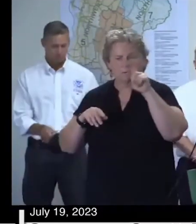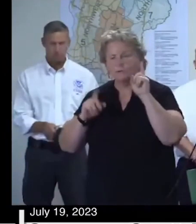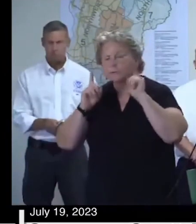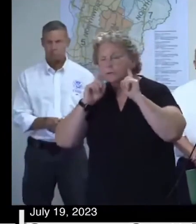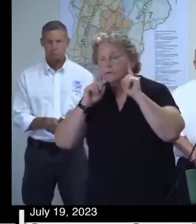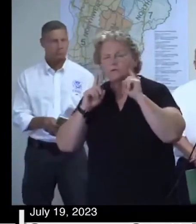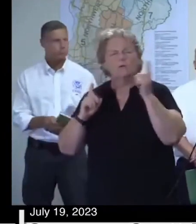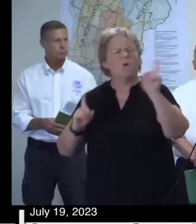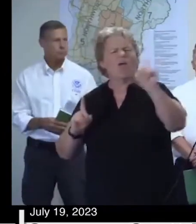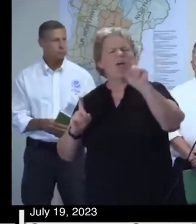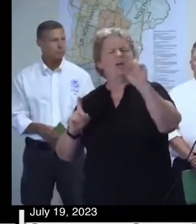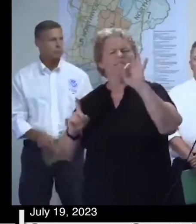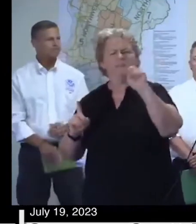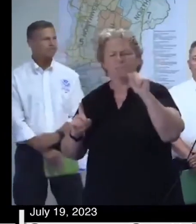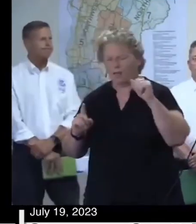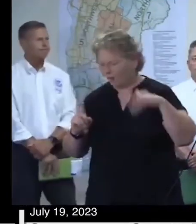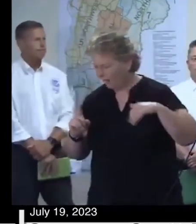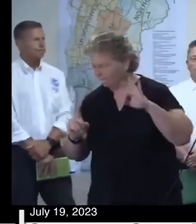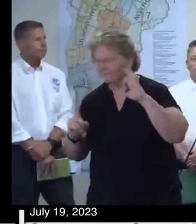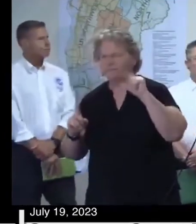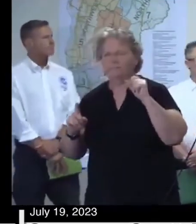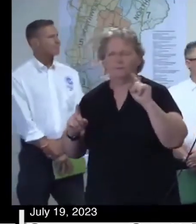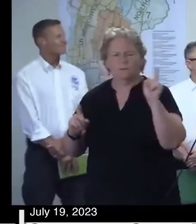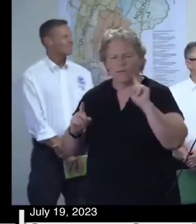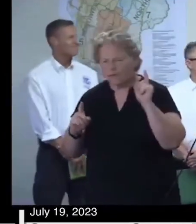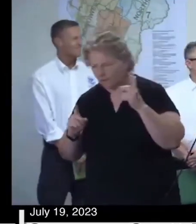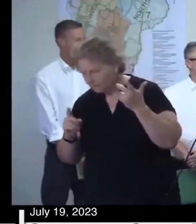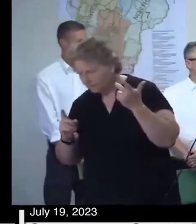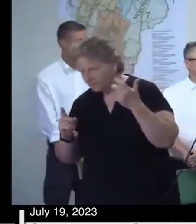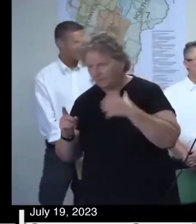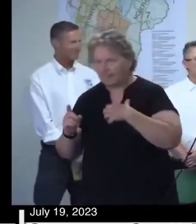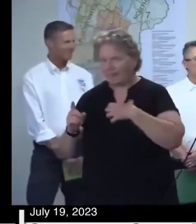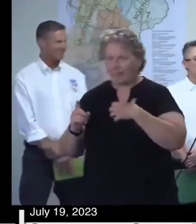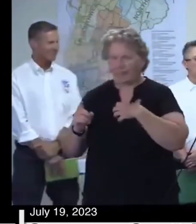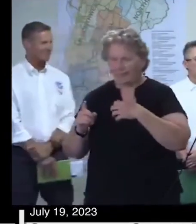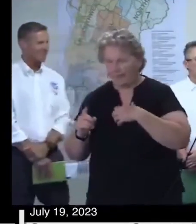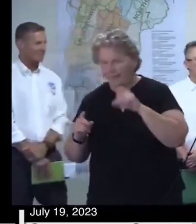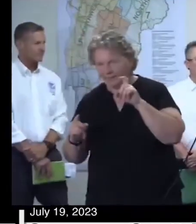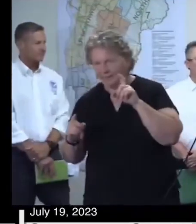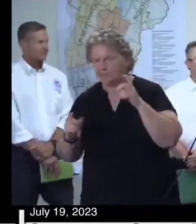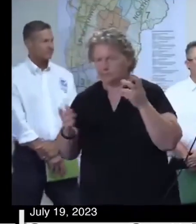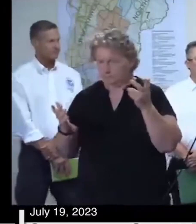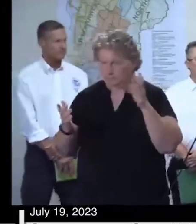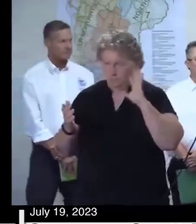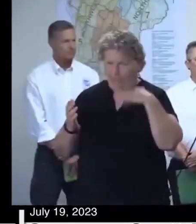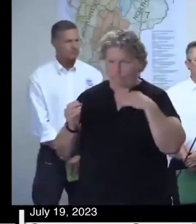to show that presence? I can take that if you want. Sure.